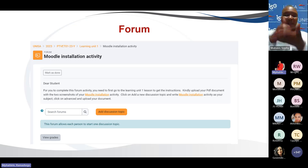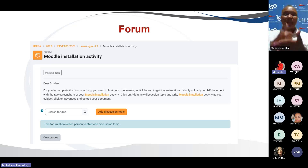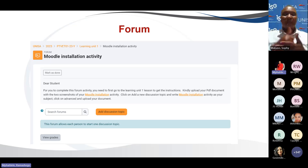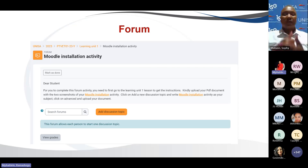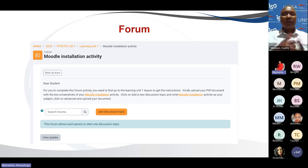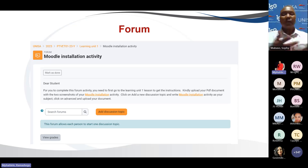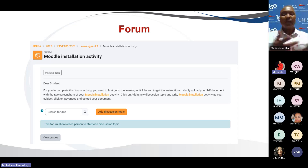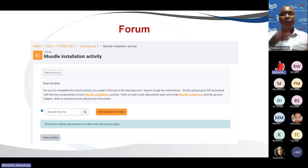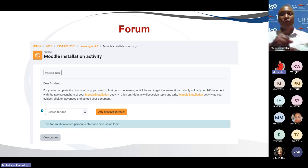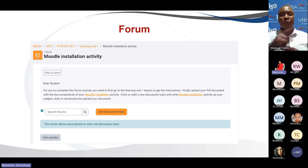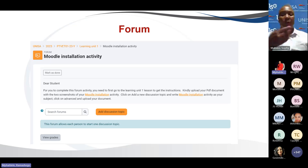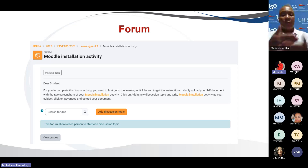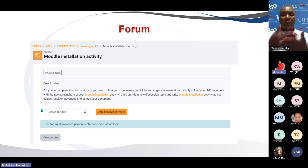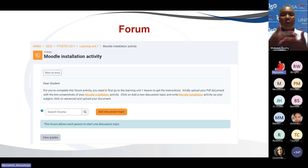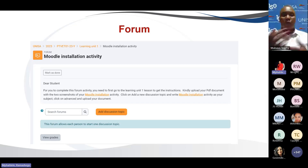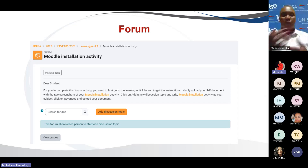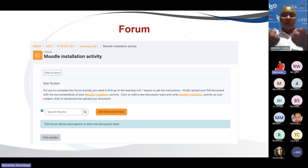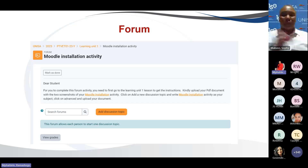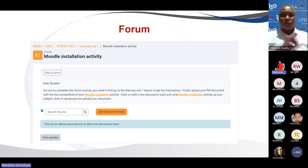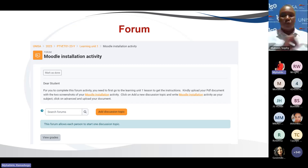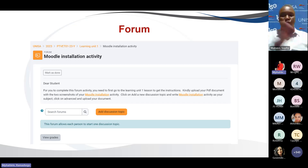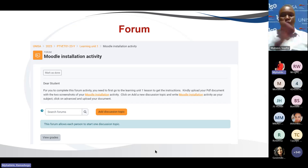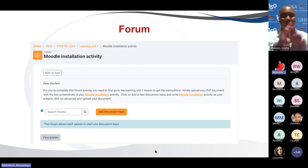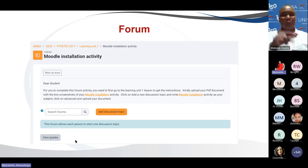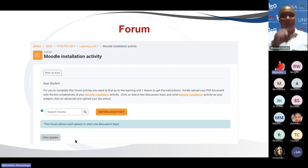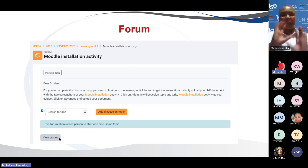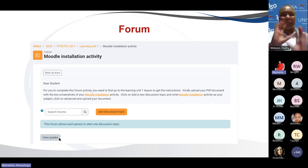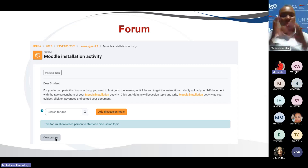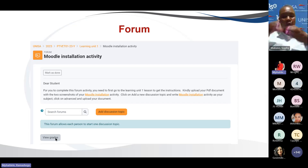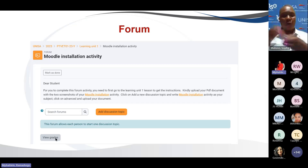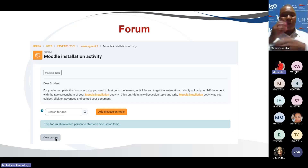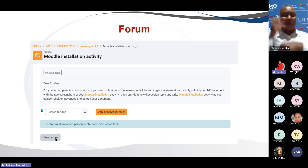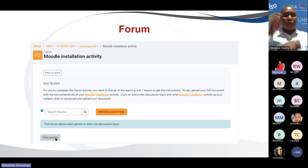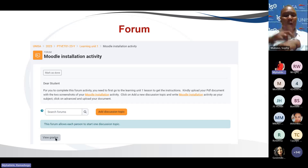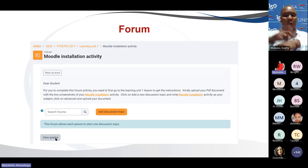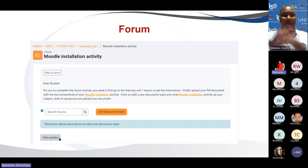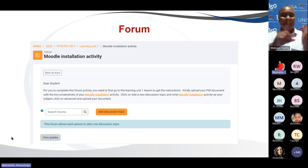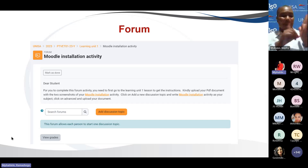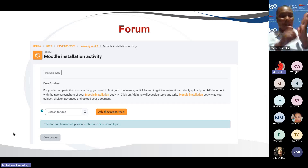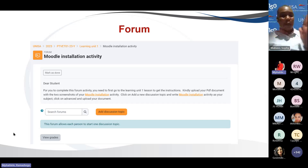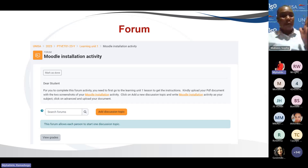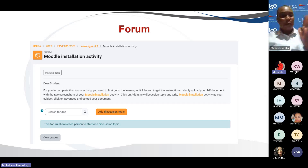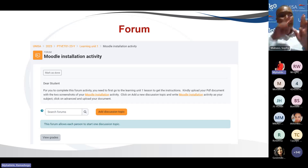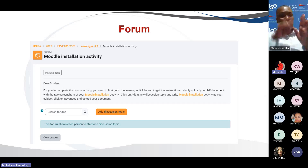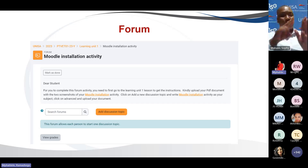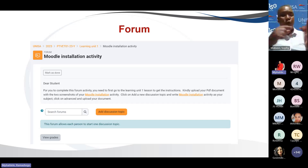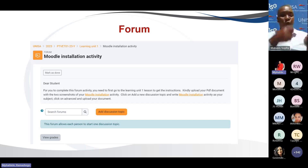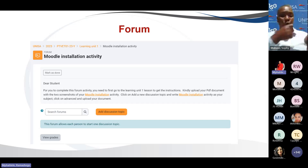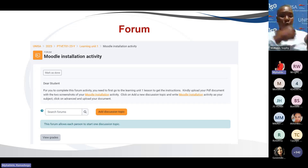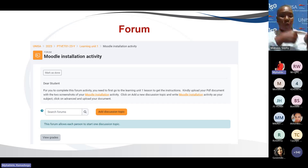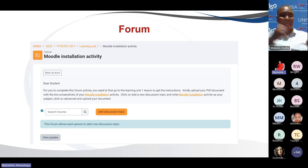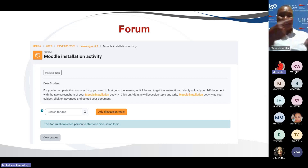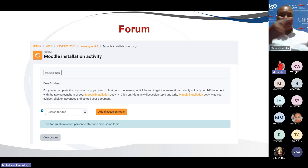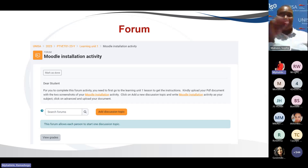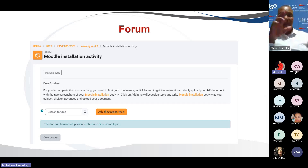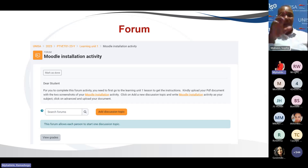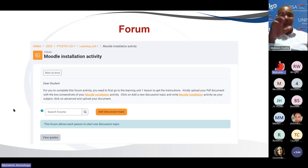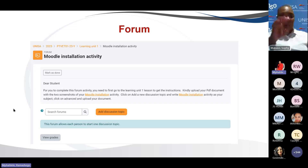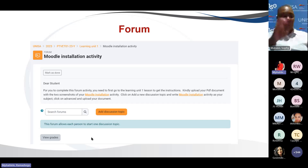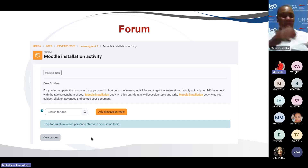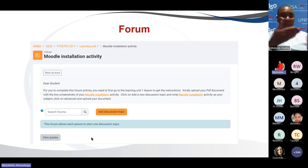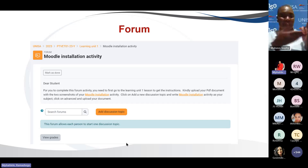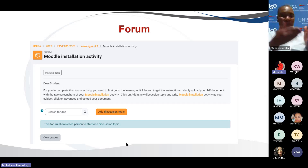even submit your response for that forum. You need to click on view grades. When you click on view grades, what